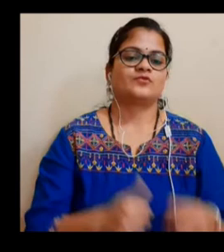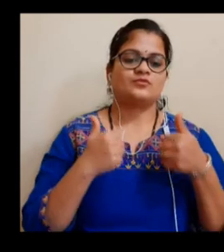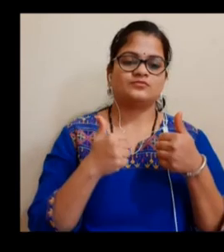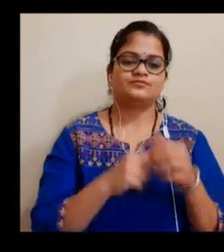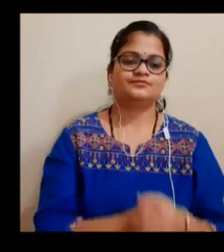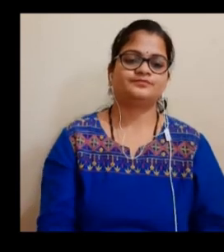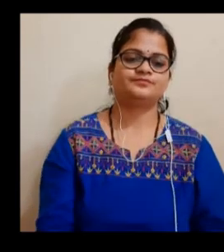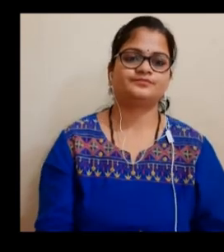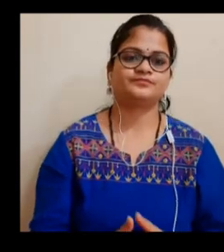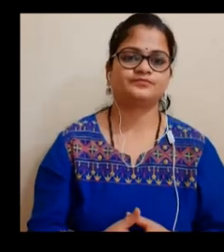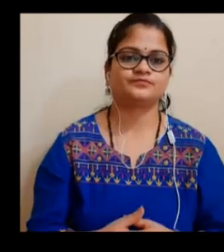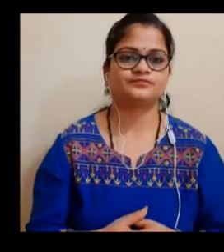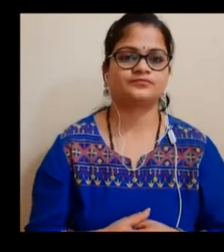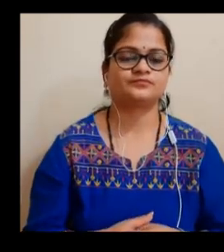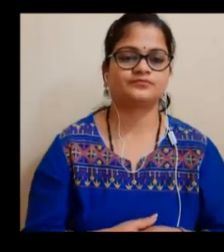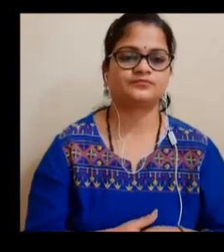Okay, great.